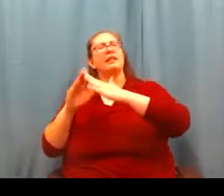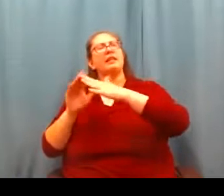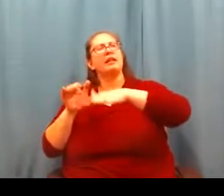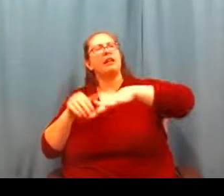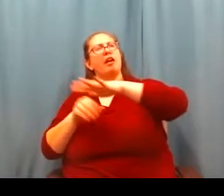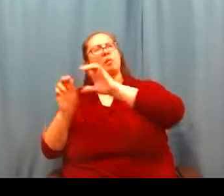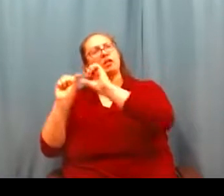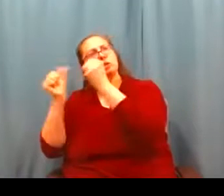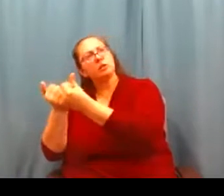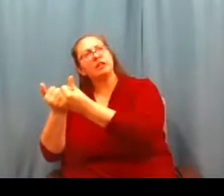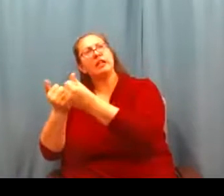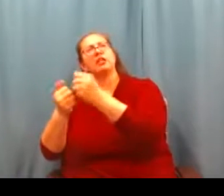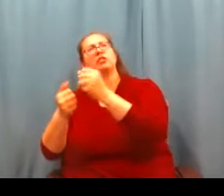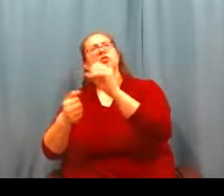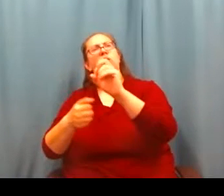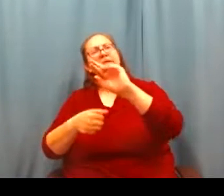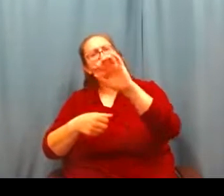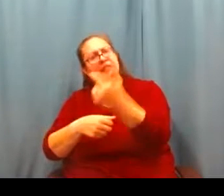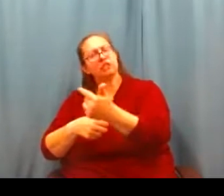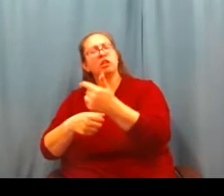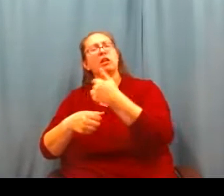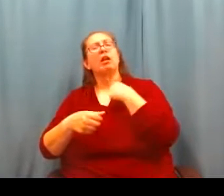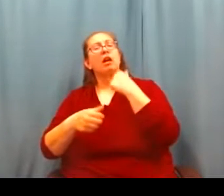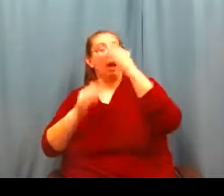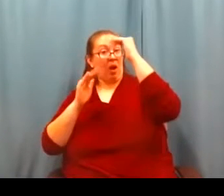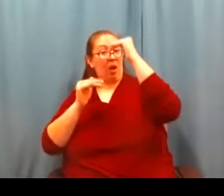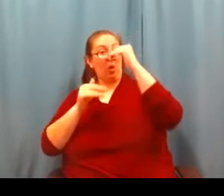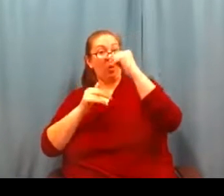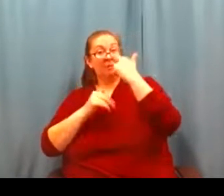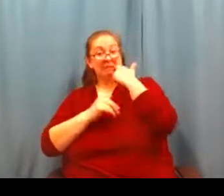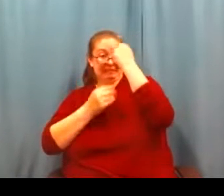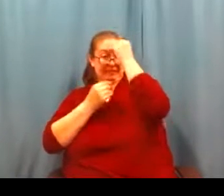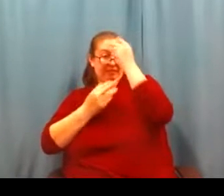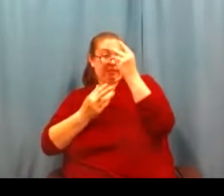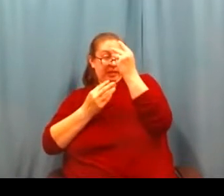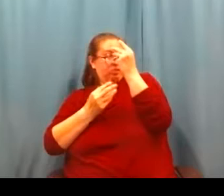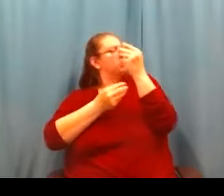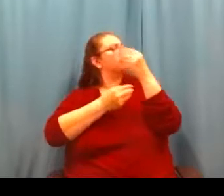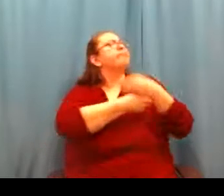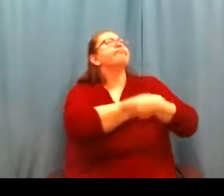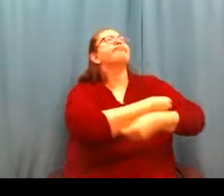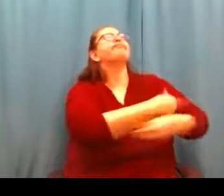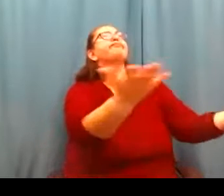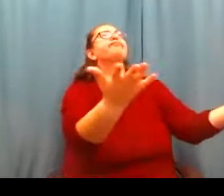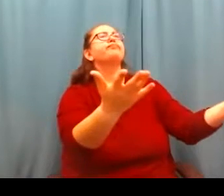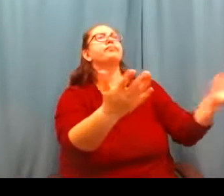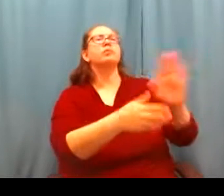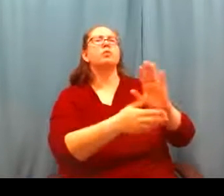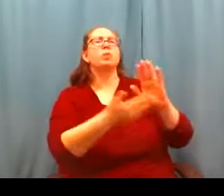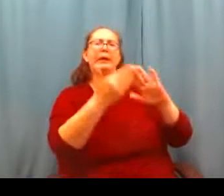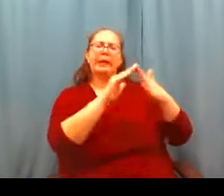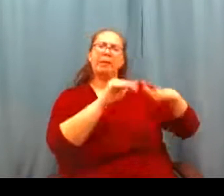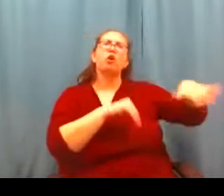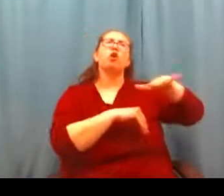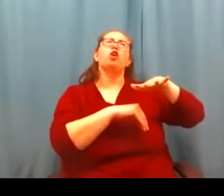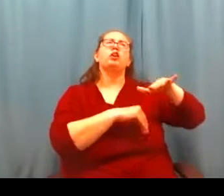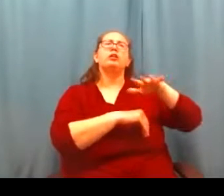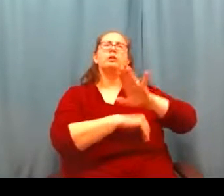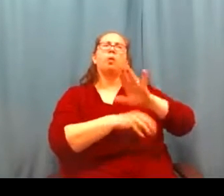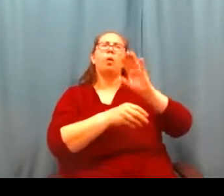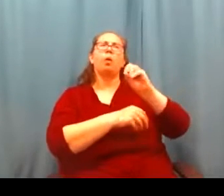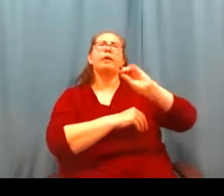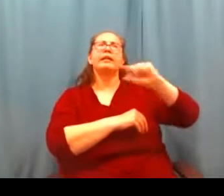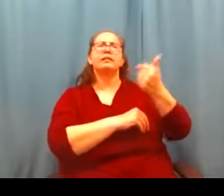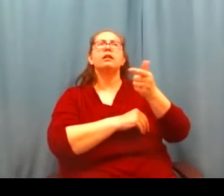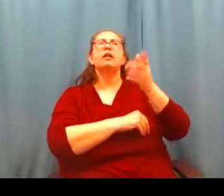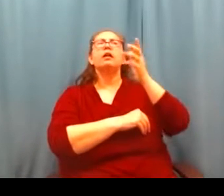organization. And so I hope that you'll carry some of this information back to your neighbors and to your neighborhood organization. We'll do this